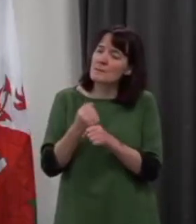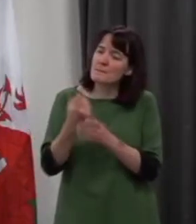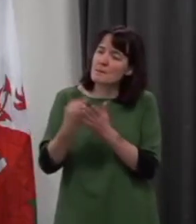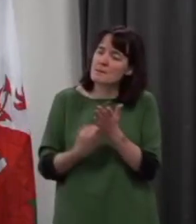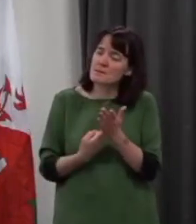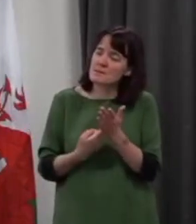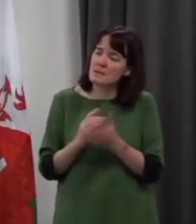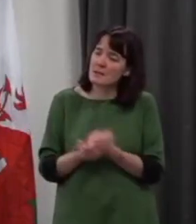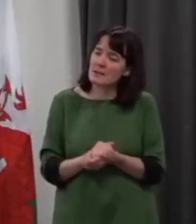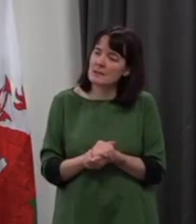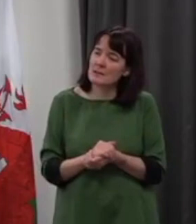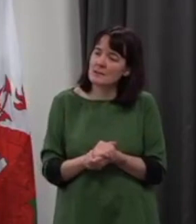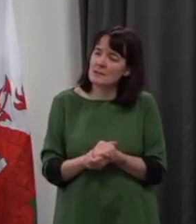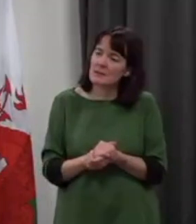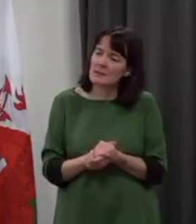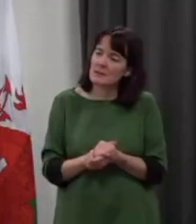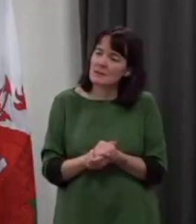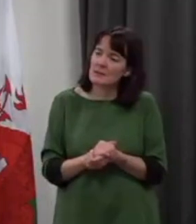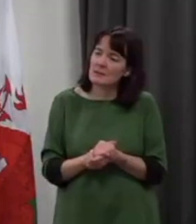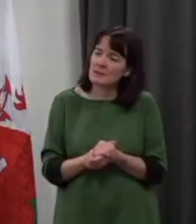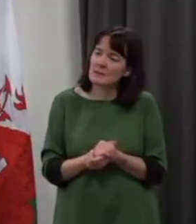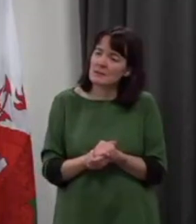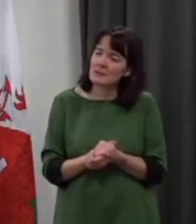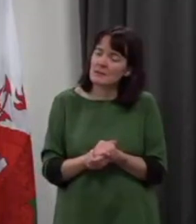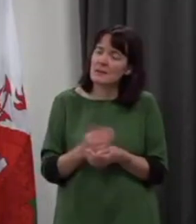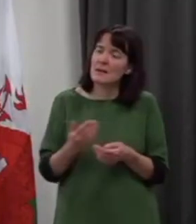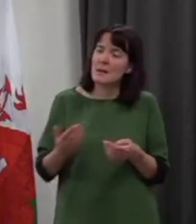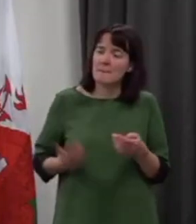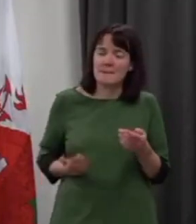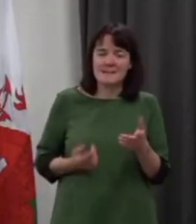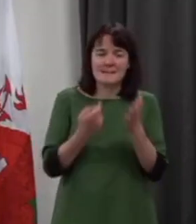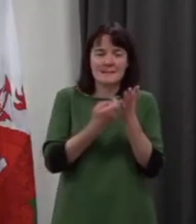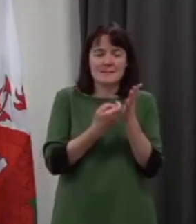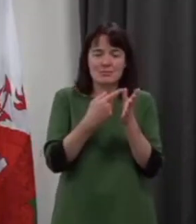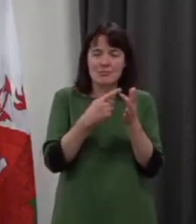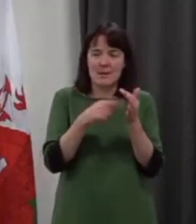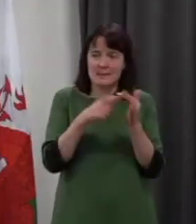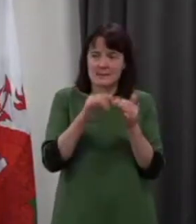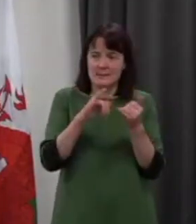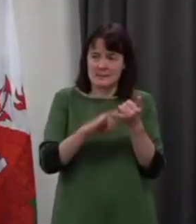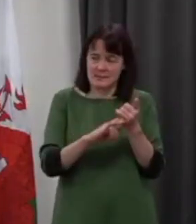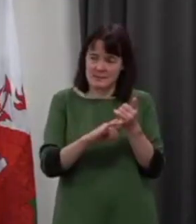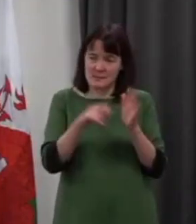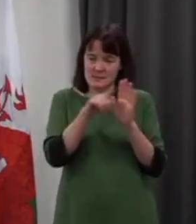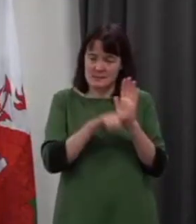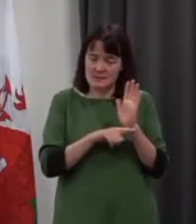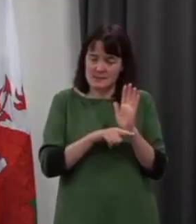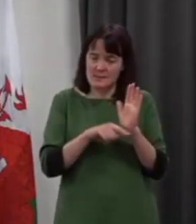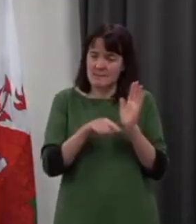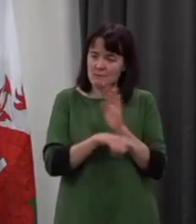business rate suspension to properties with a rateable value of over £500,000.